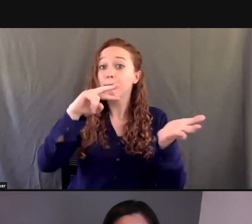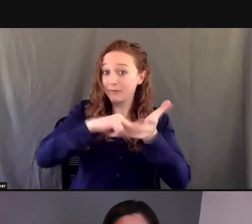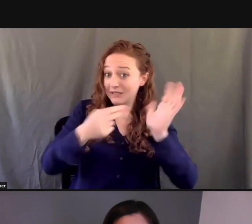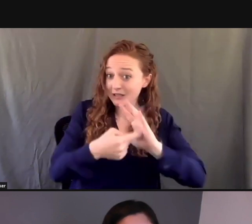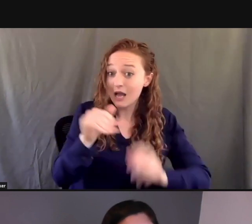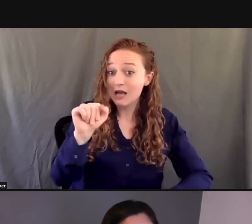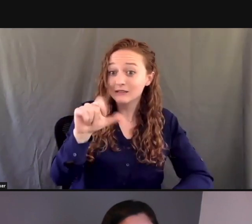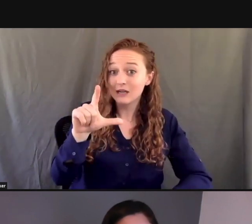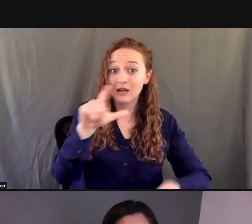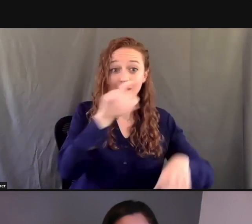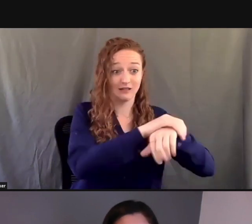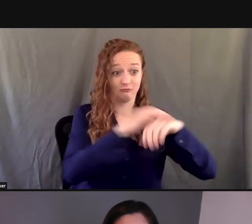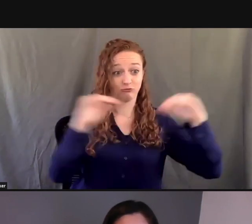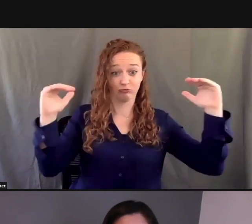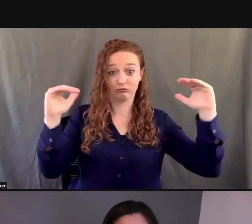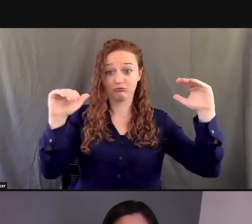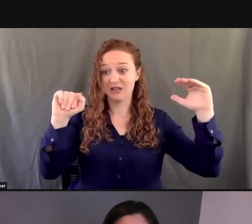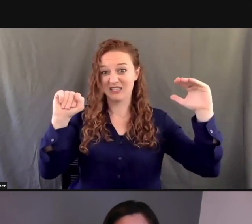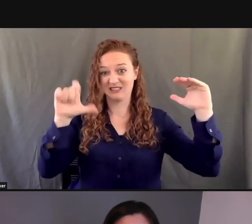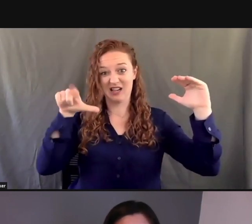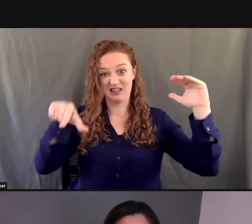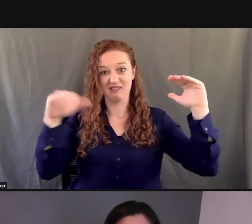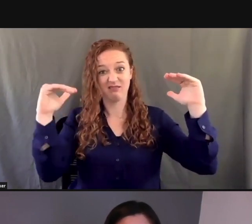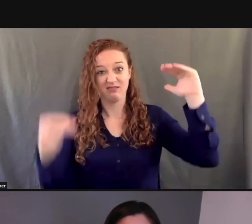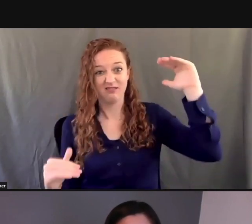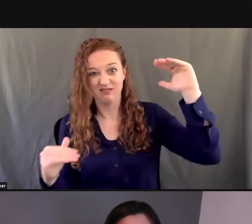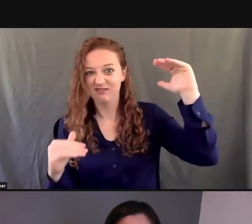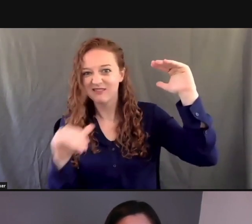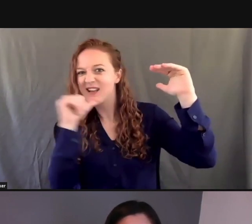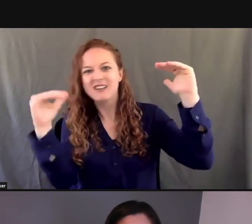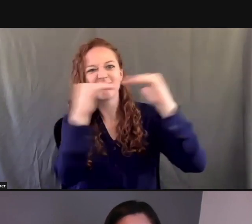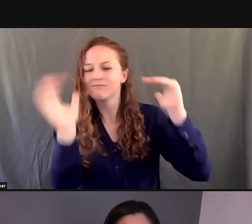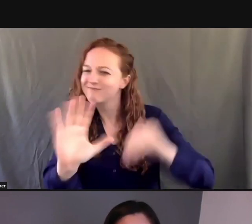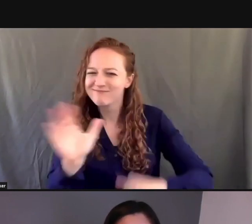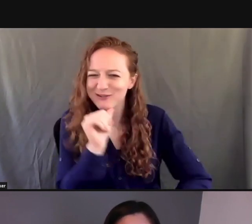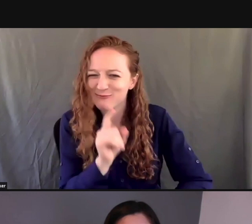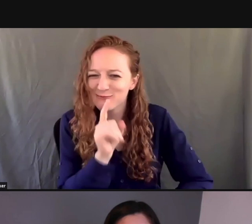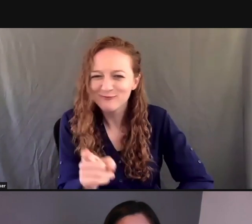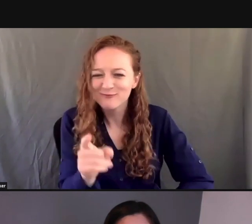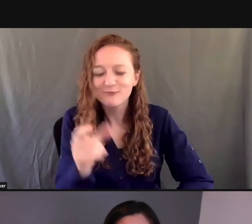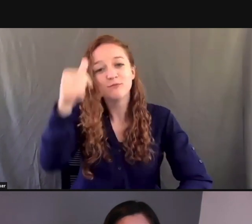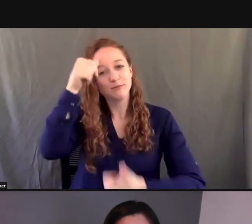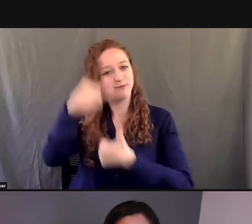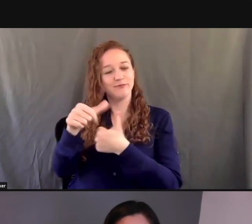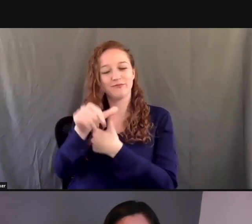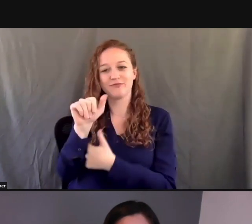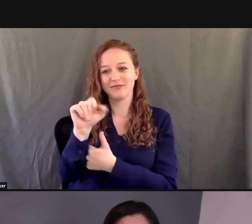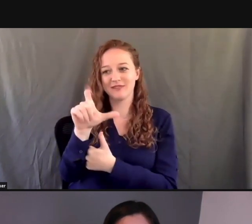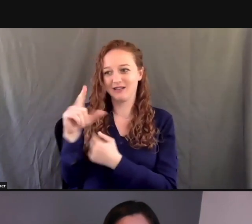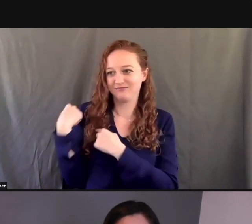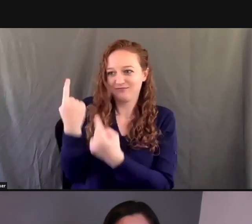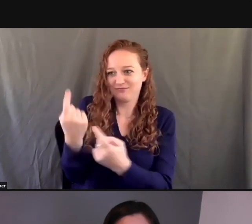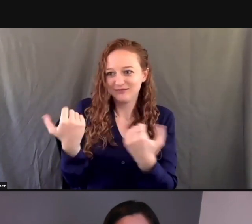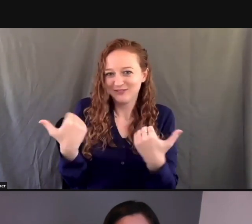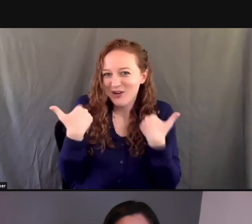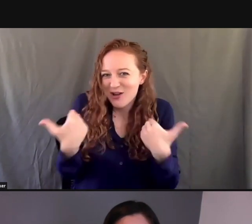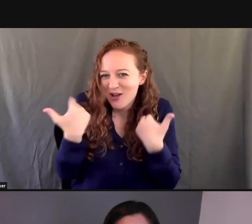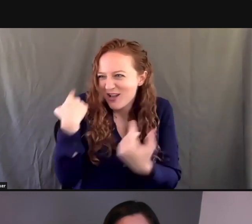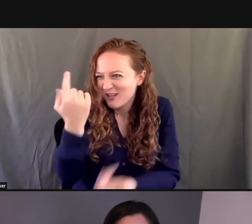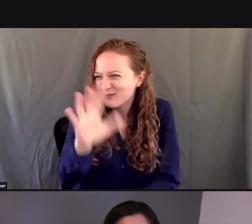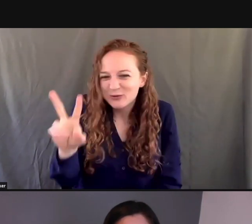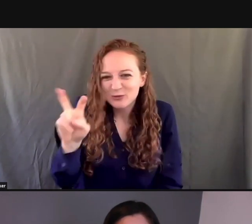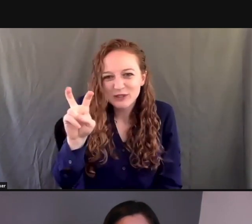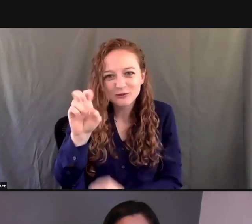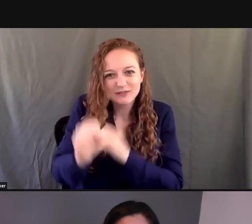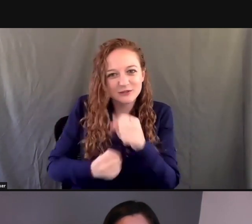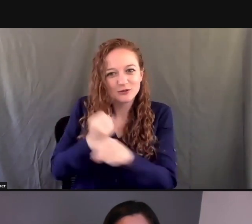sign for that moment, like photosynthesis, PS. In that moment, we just shorten it and we don't know what it,